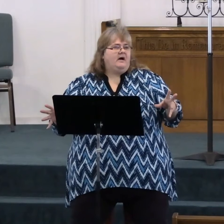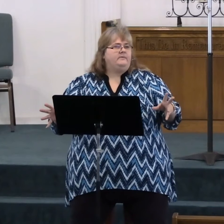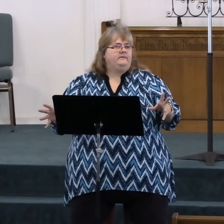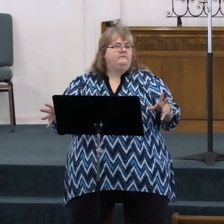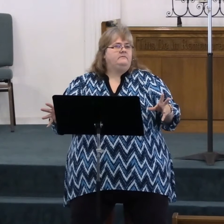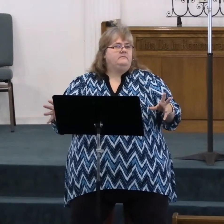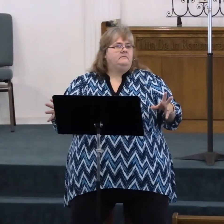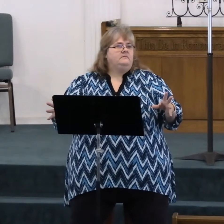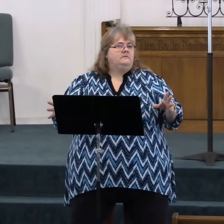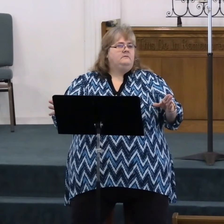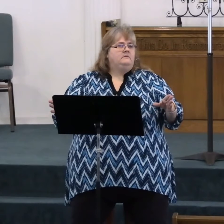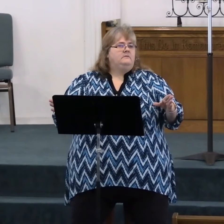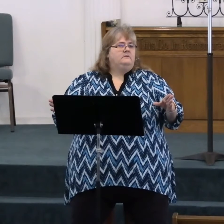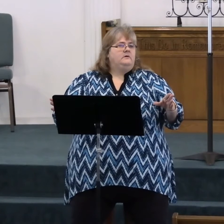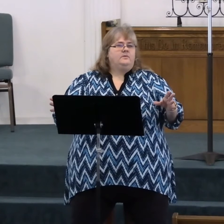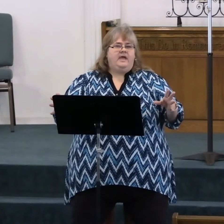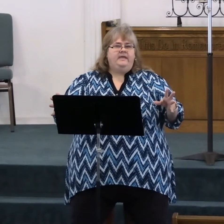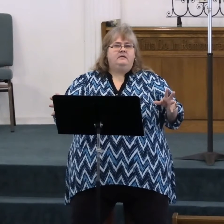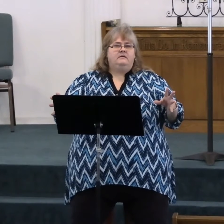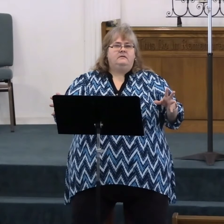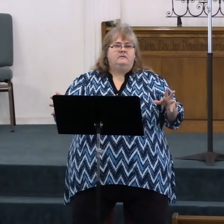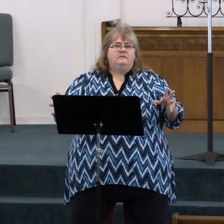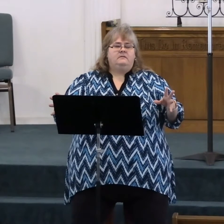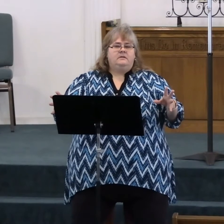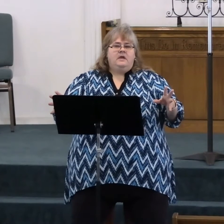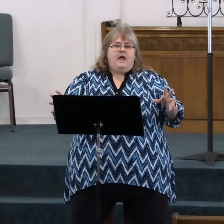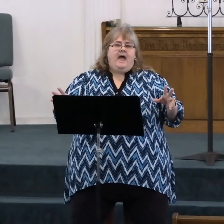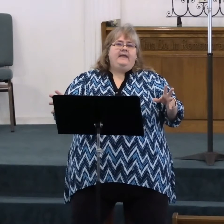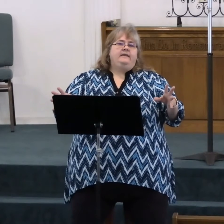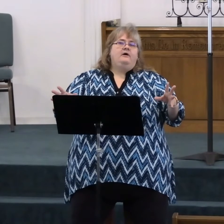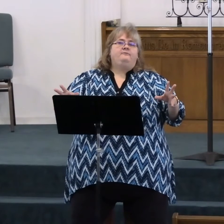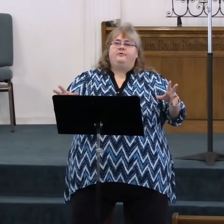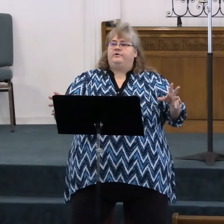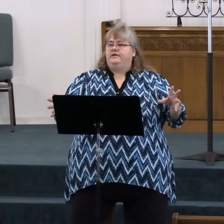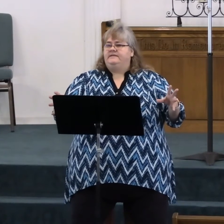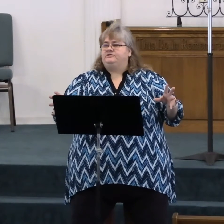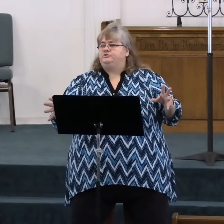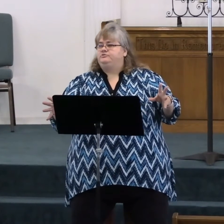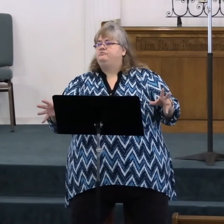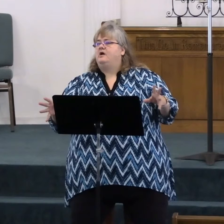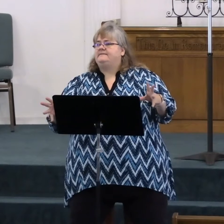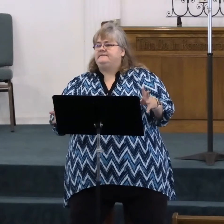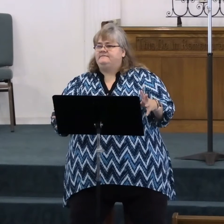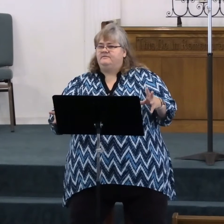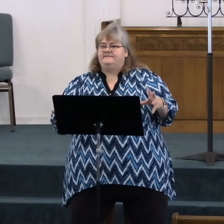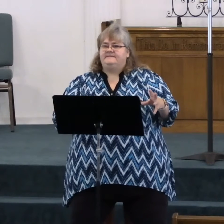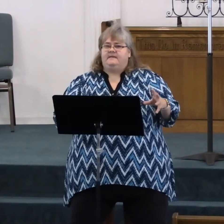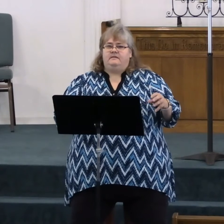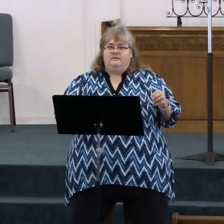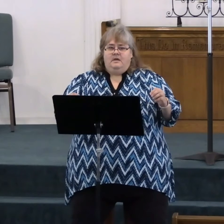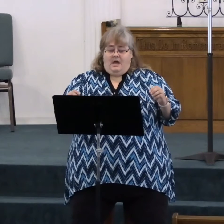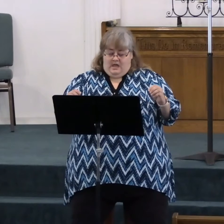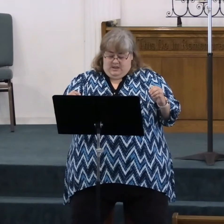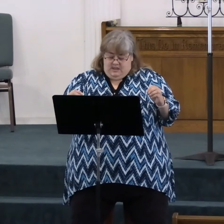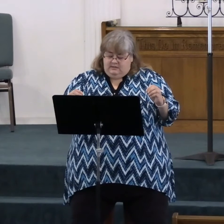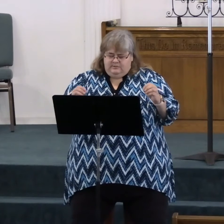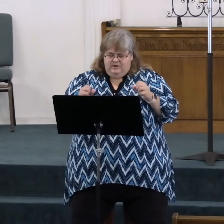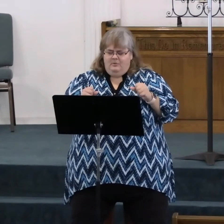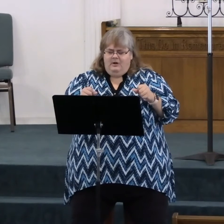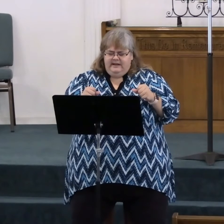child. Okay? I know for goodness you do not sit there and just say, I don't know what's